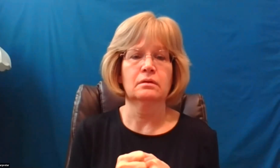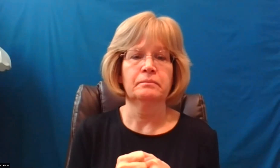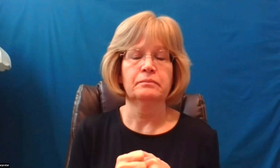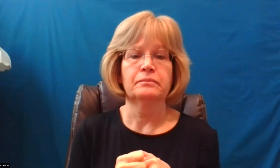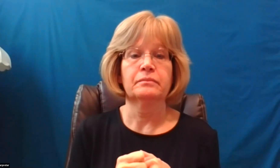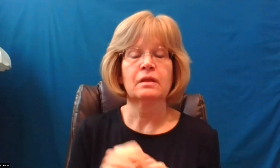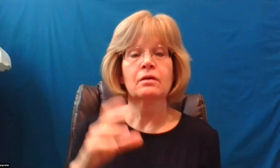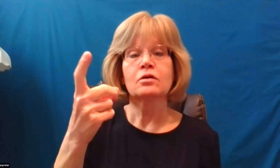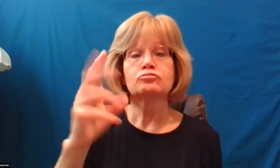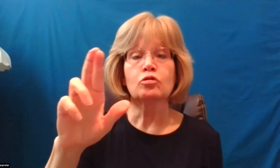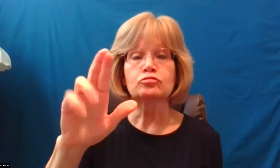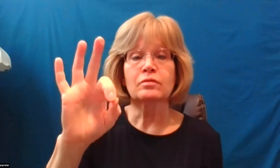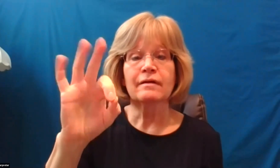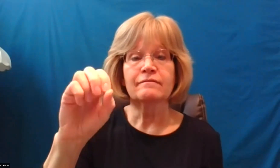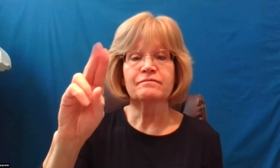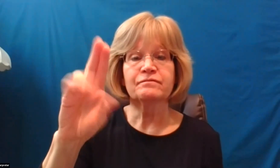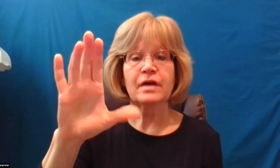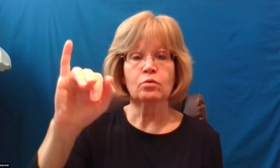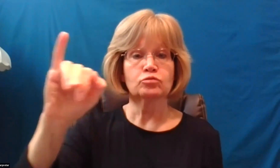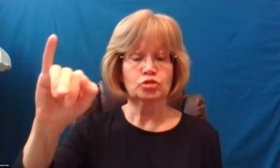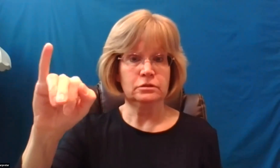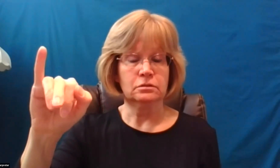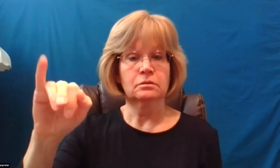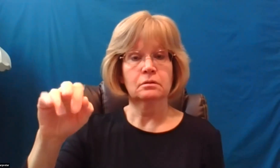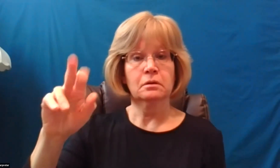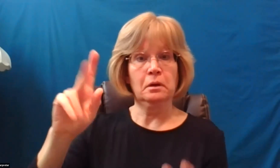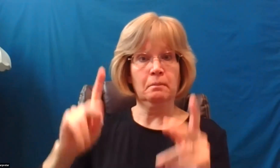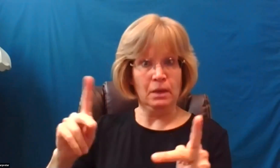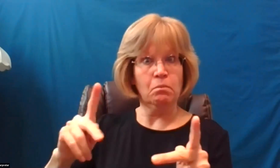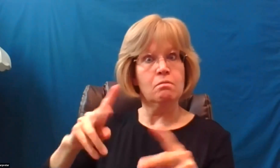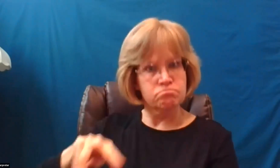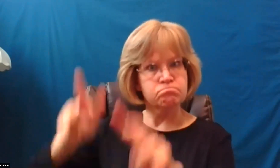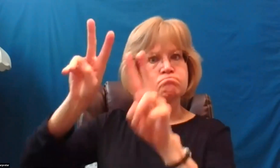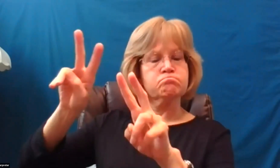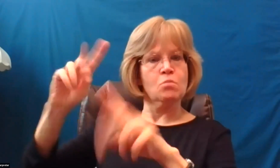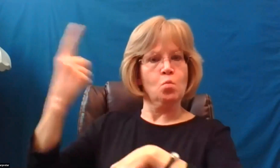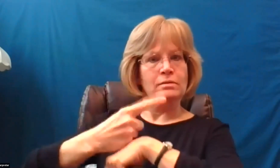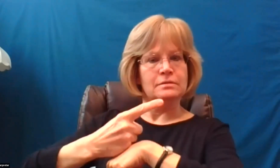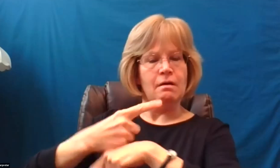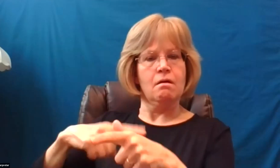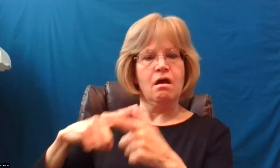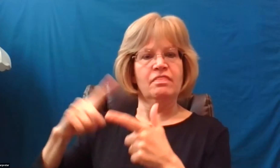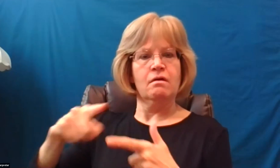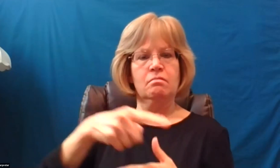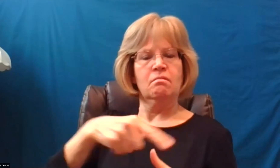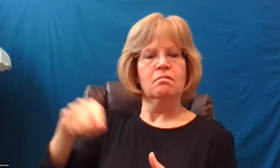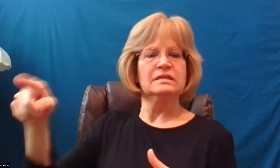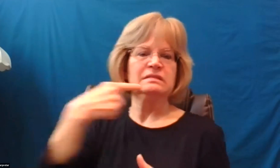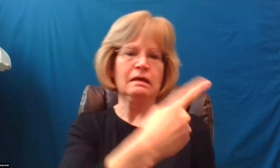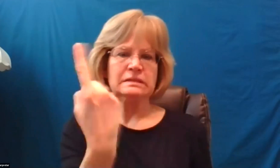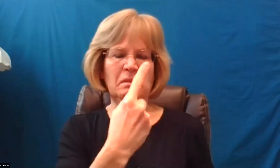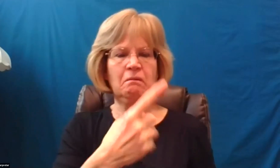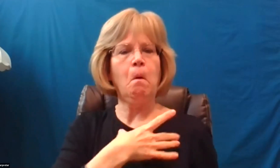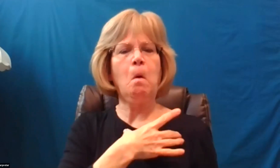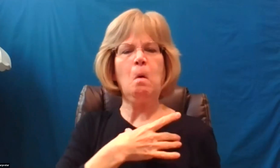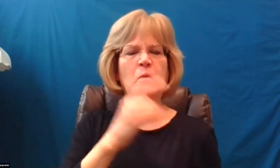Even Dr. Fauci is the darling of half of the citizens one day, until he says something that they don't like, which then makes